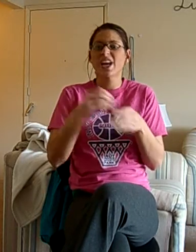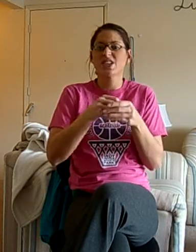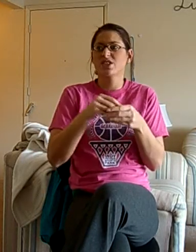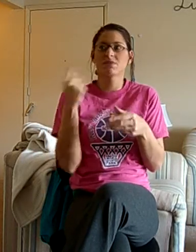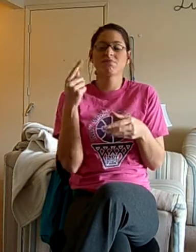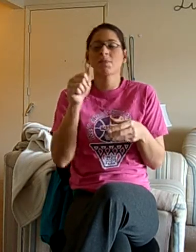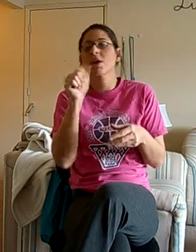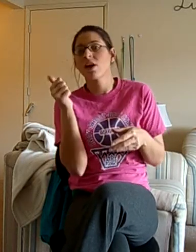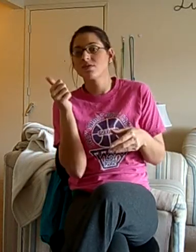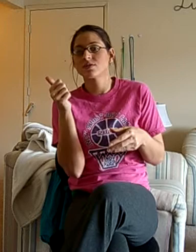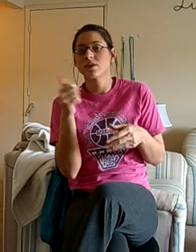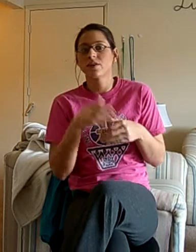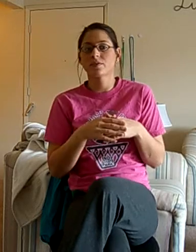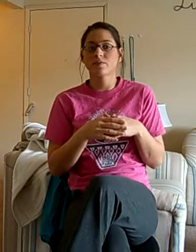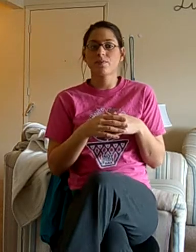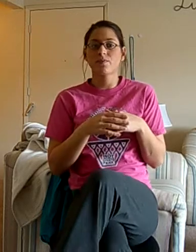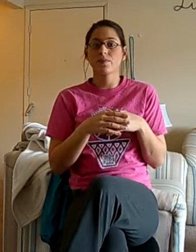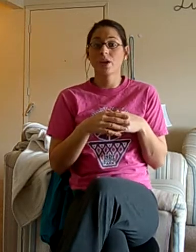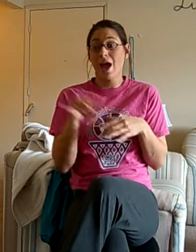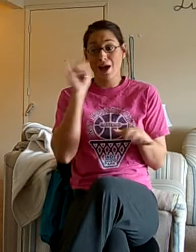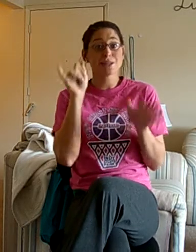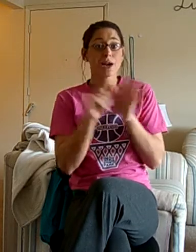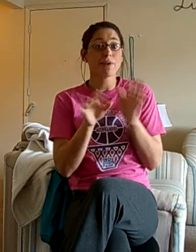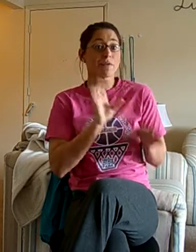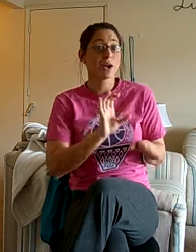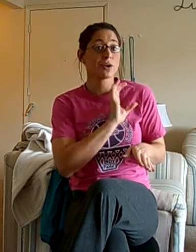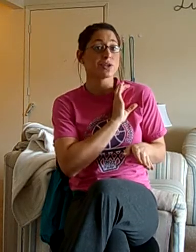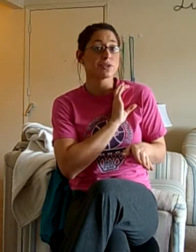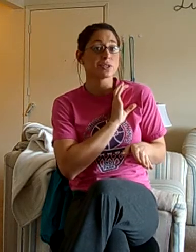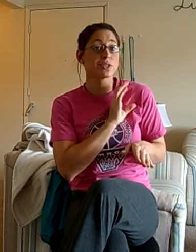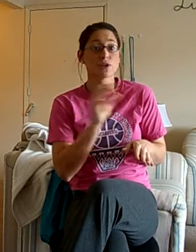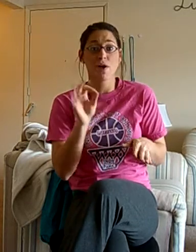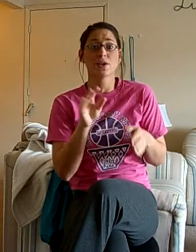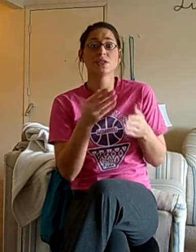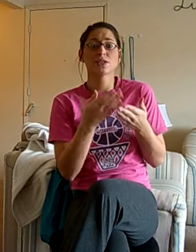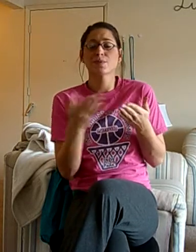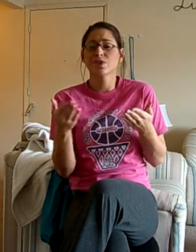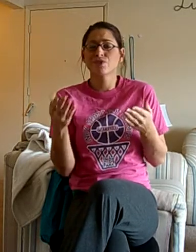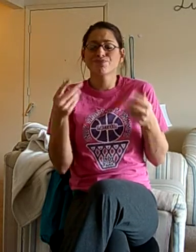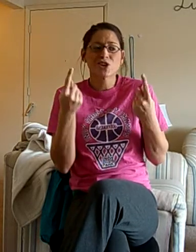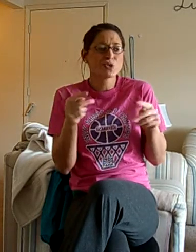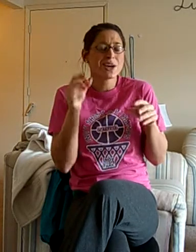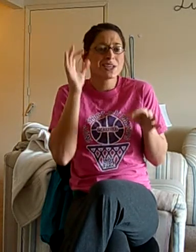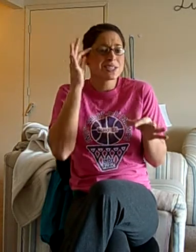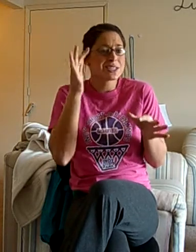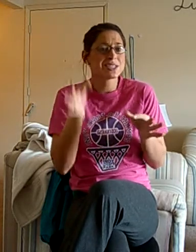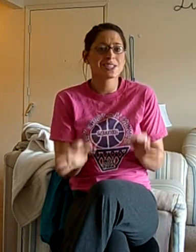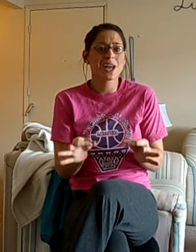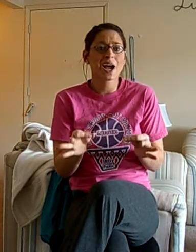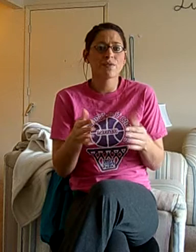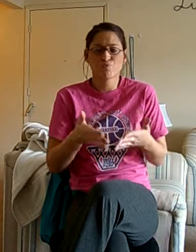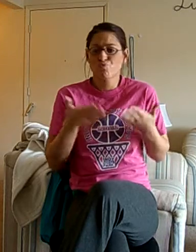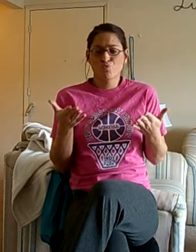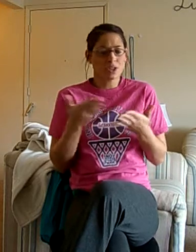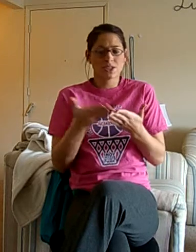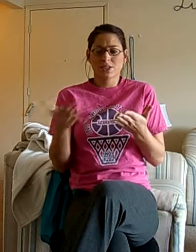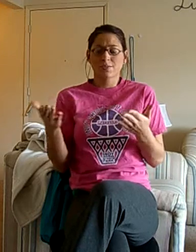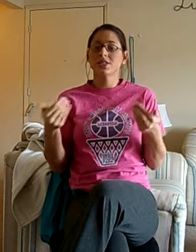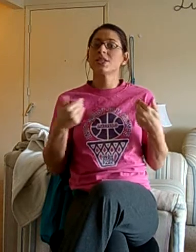And these are identifying characteristics of a substance. When you're trying to decide what substance you have, you're going to look